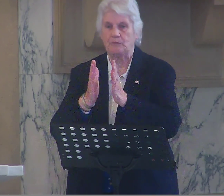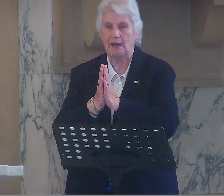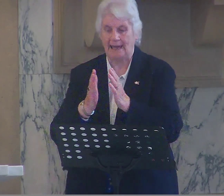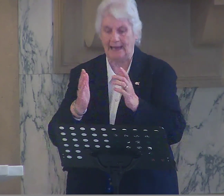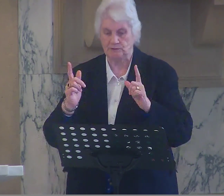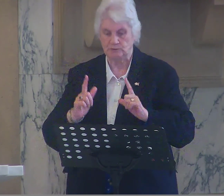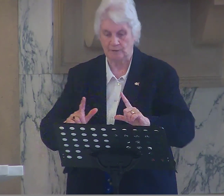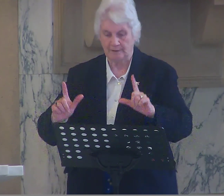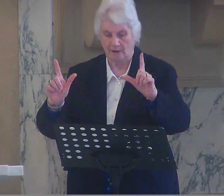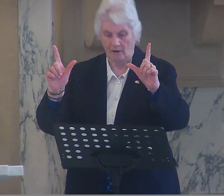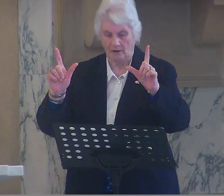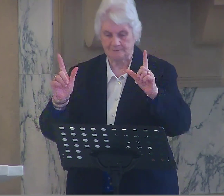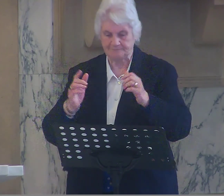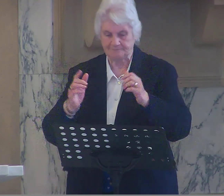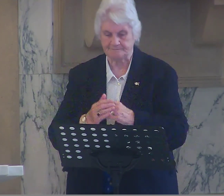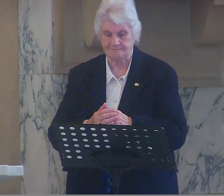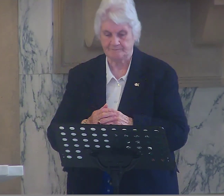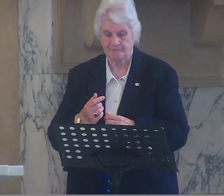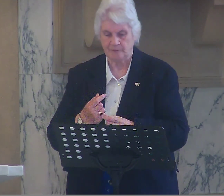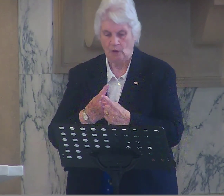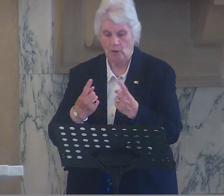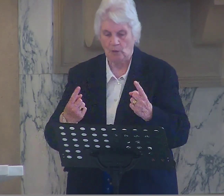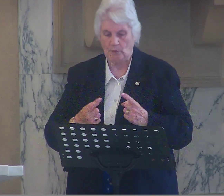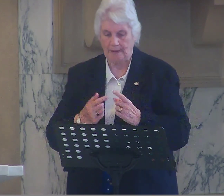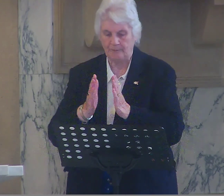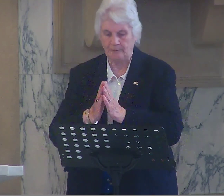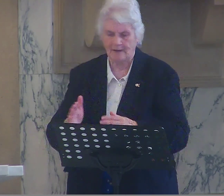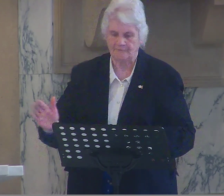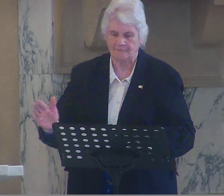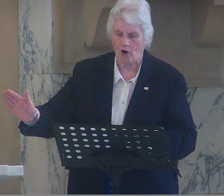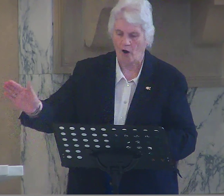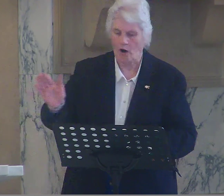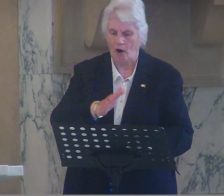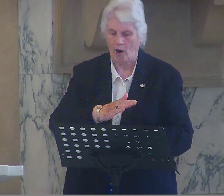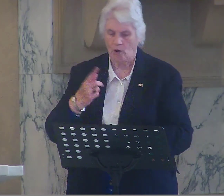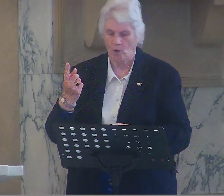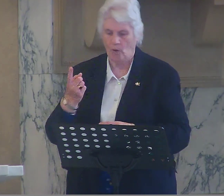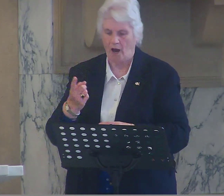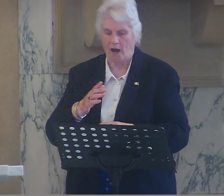This is our prayer. We pray to the Lord.